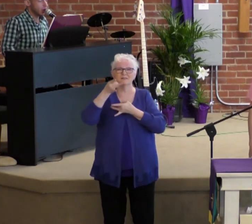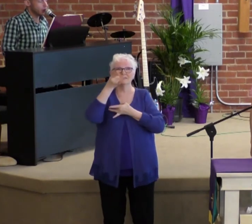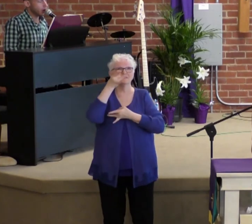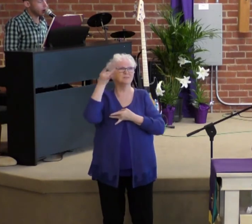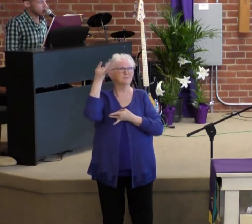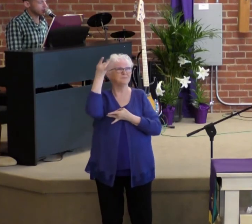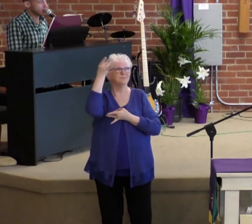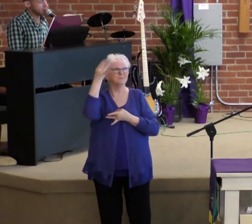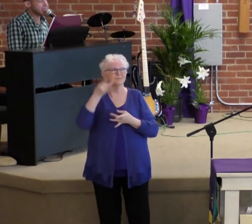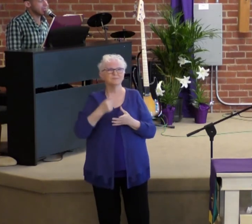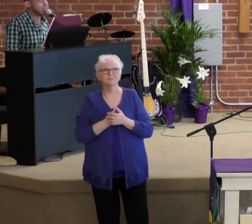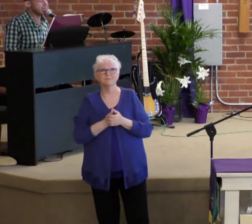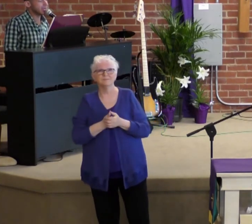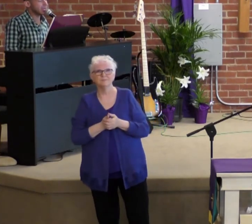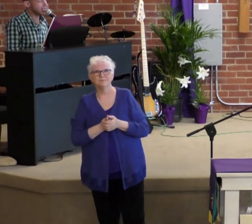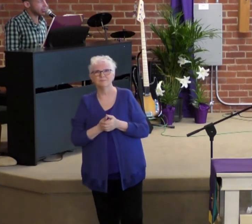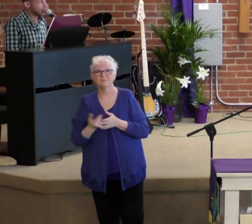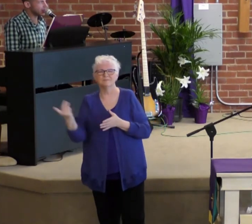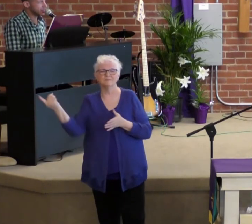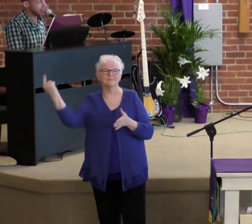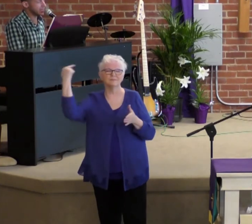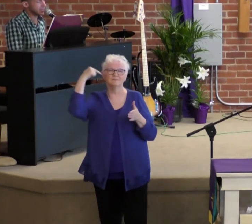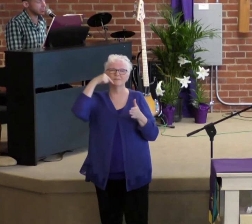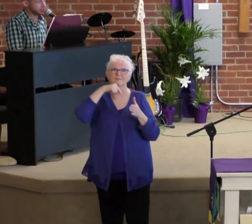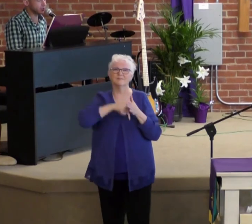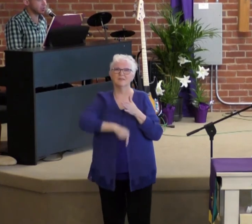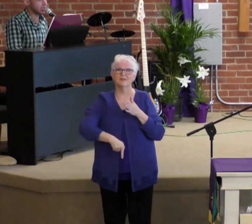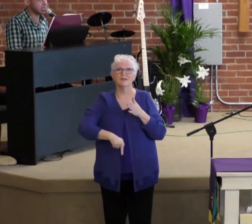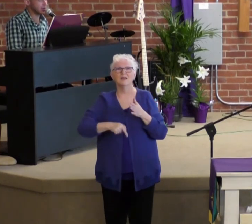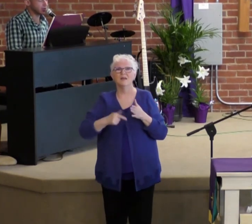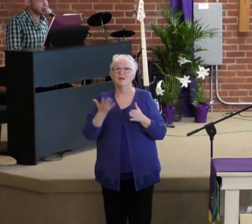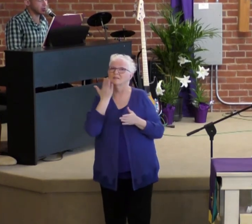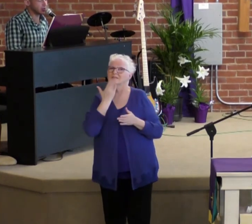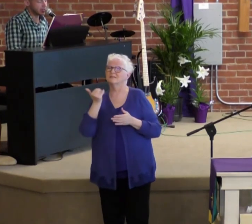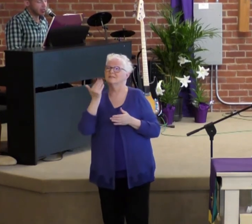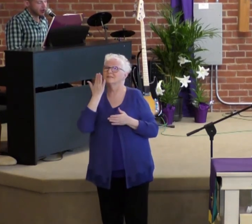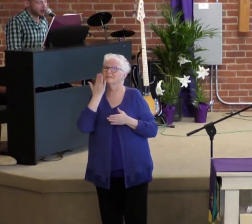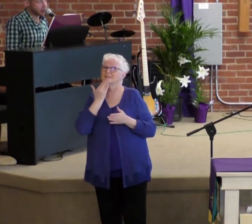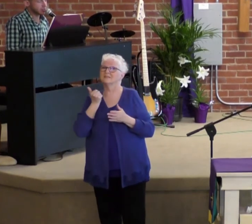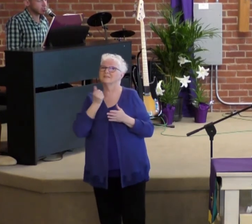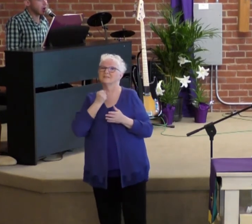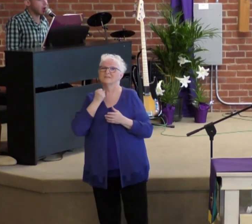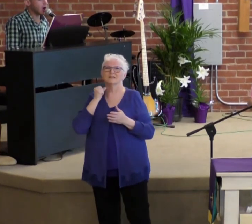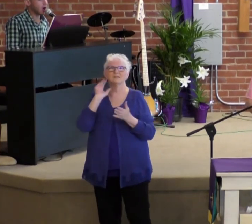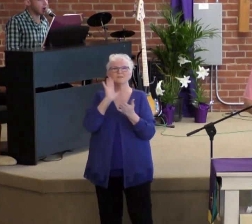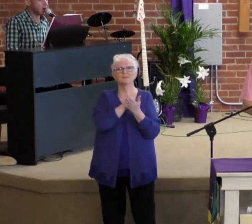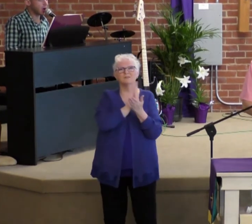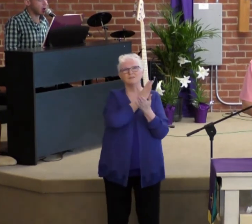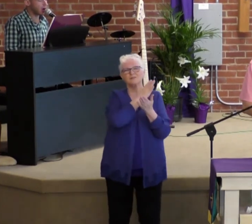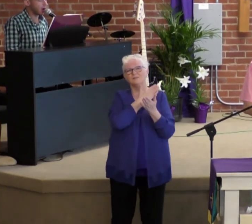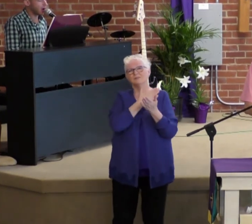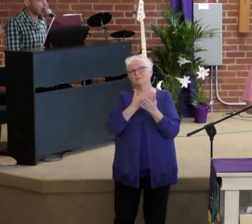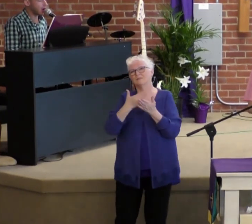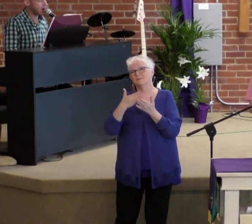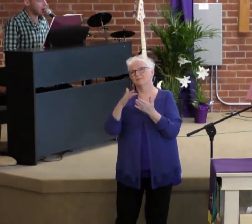tonight rolls a melody sweeter than